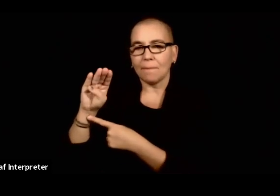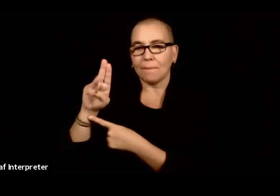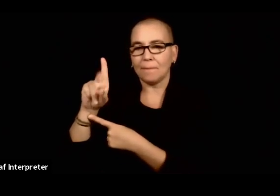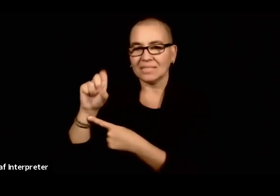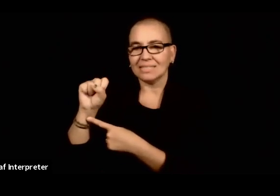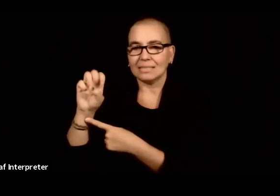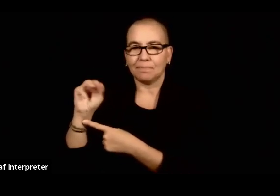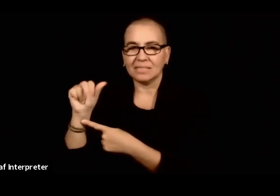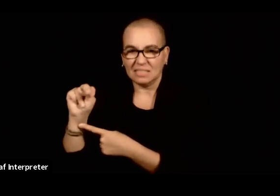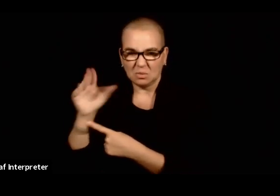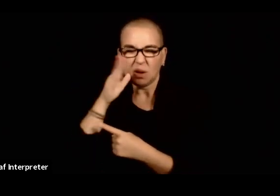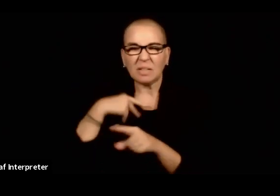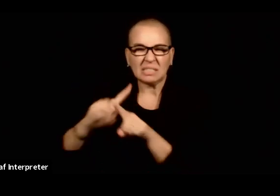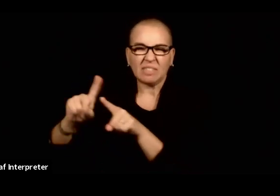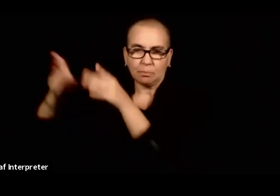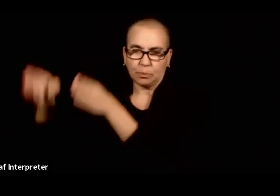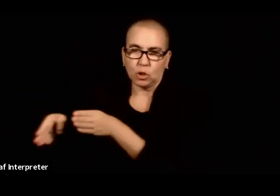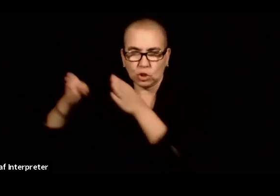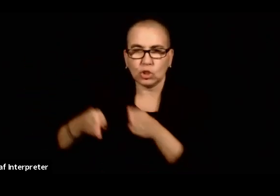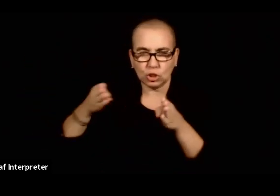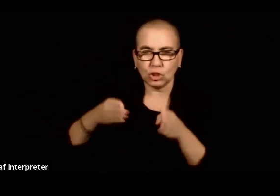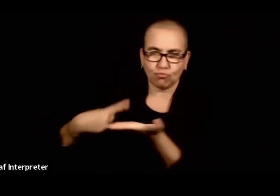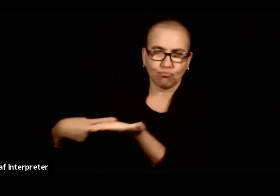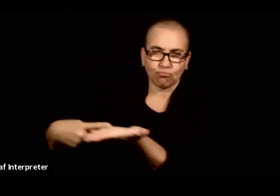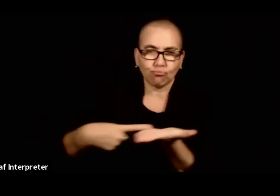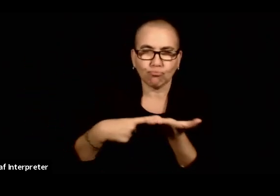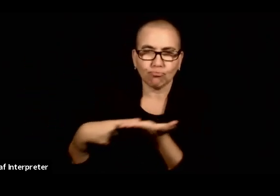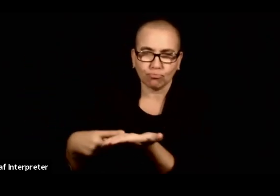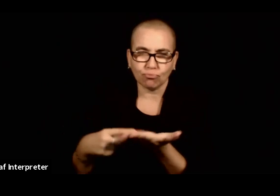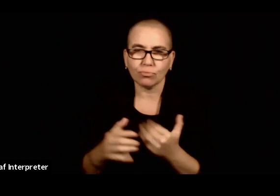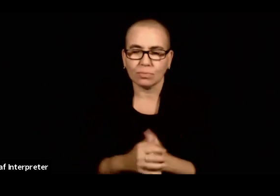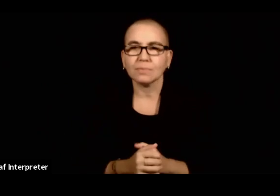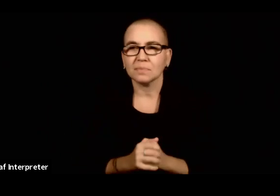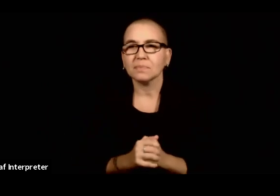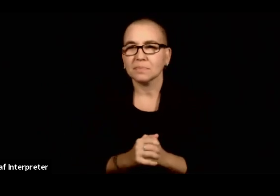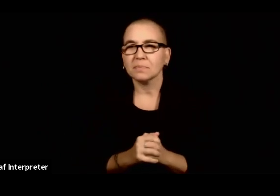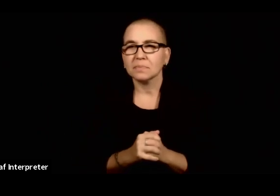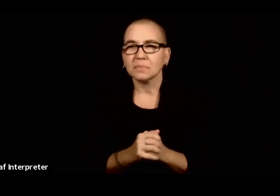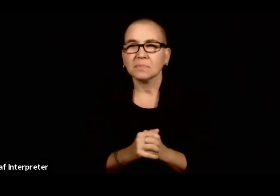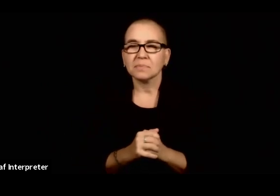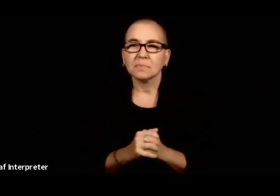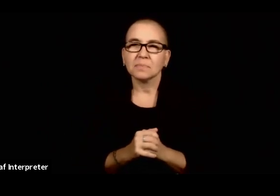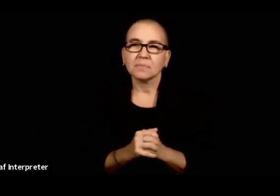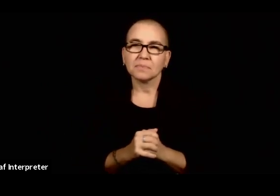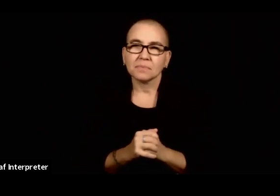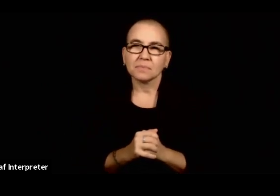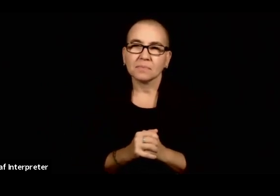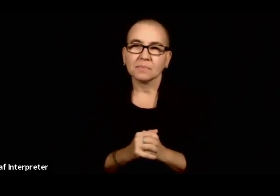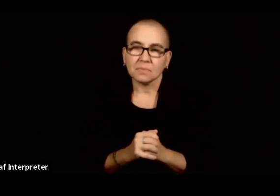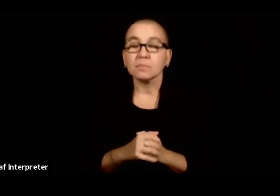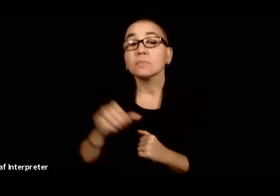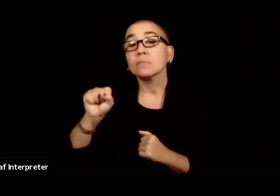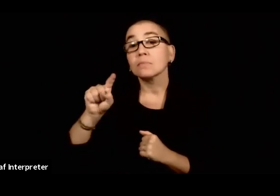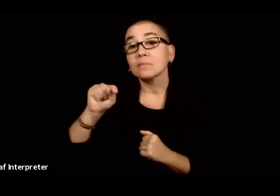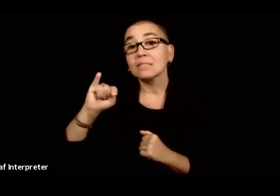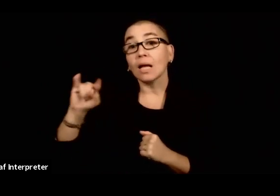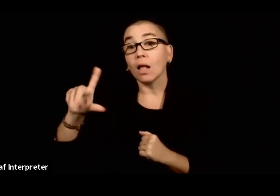care facility in the metro area. She's graciously offered to share a bit of her story and perspective as a family member with a loved one in long-term